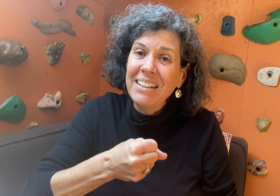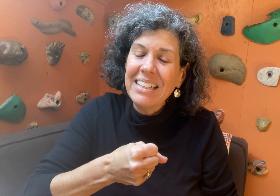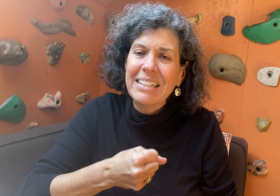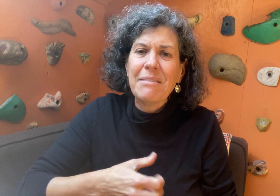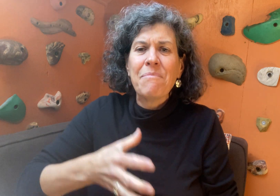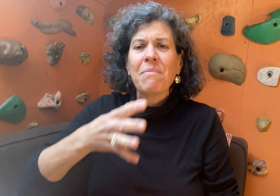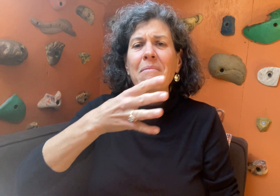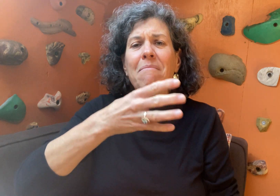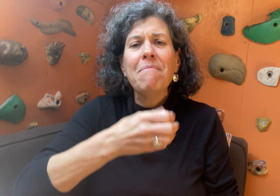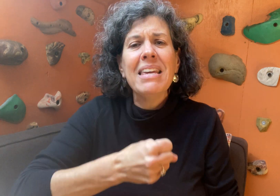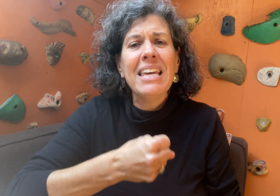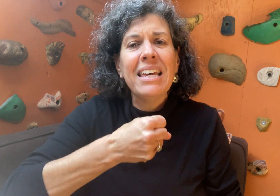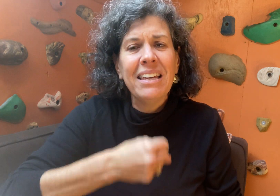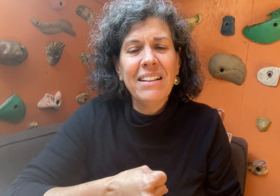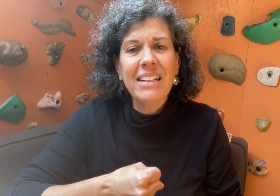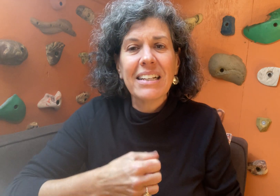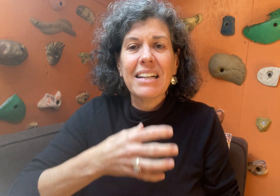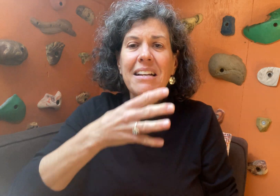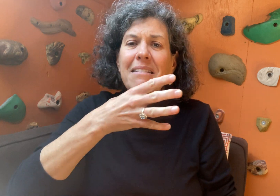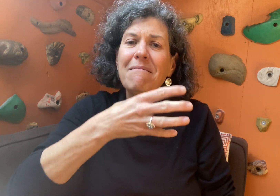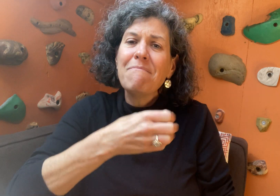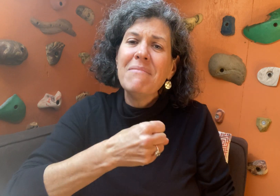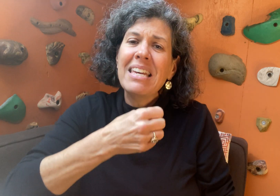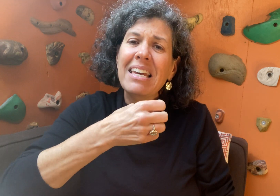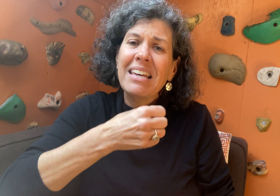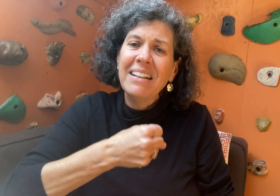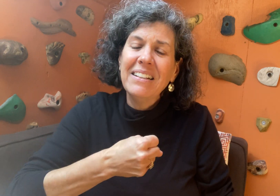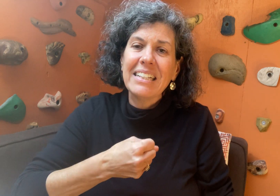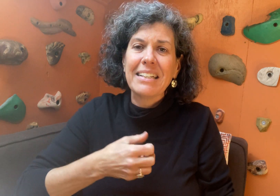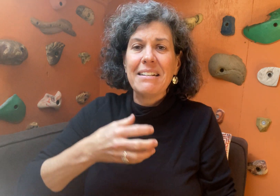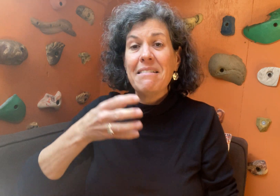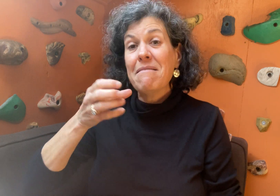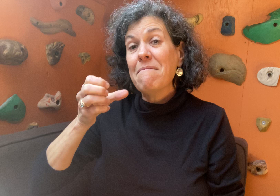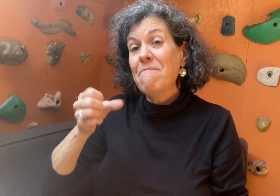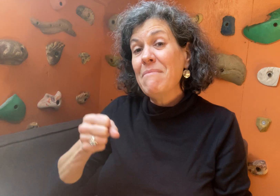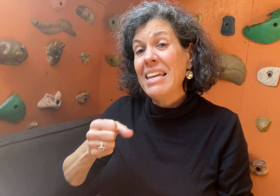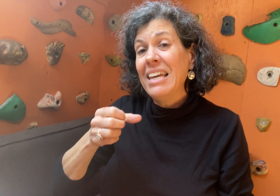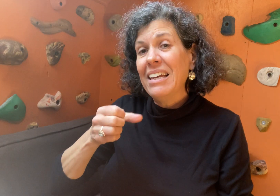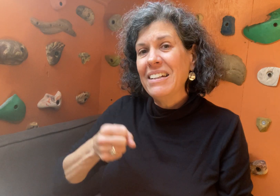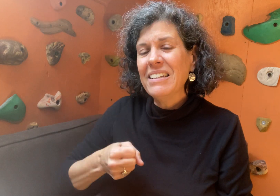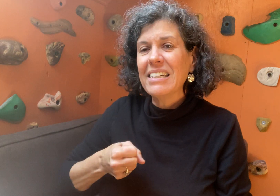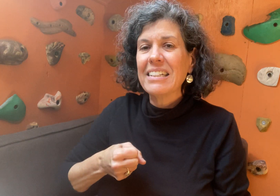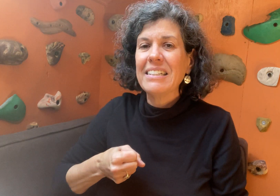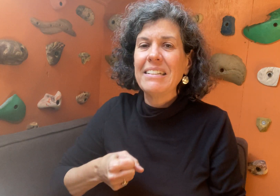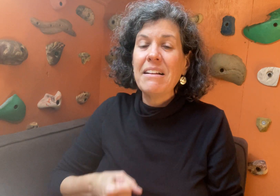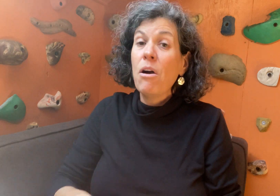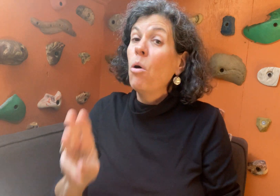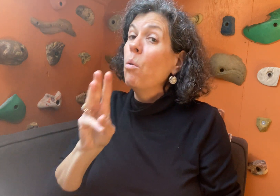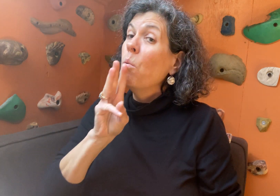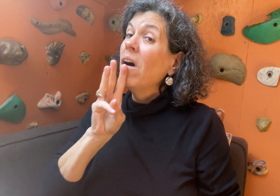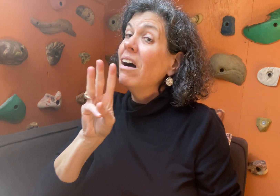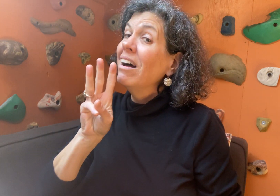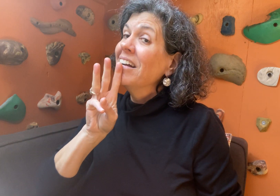milk, milk, milk, milk,